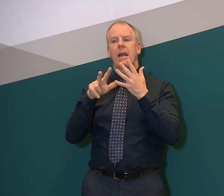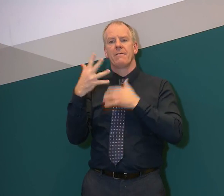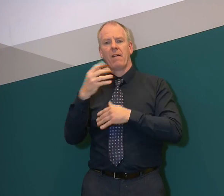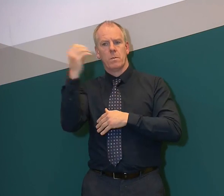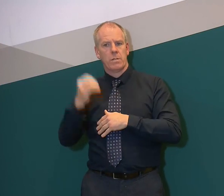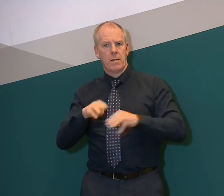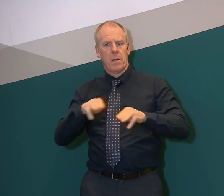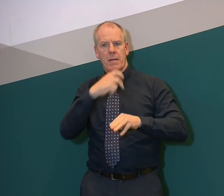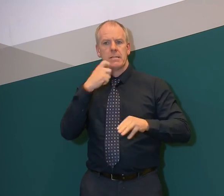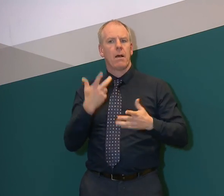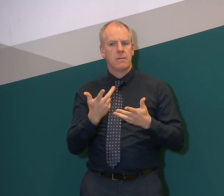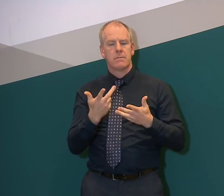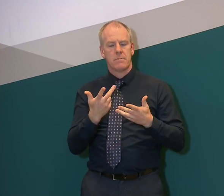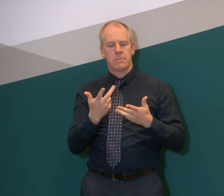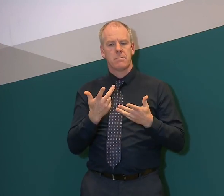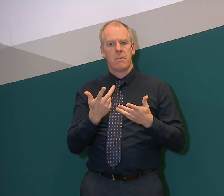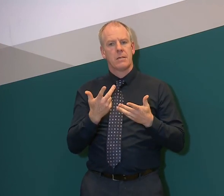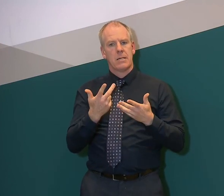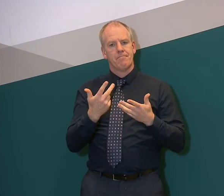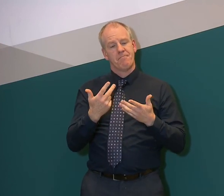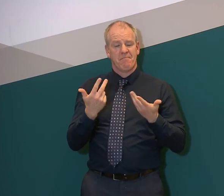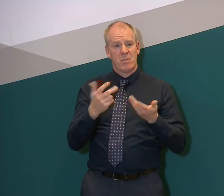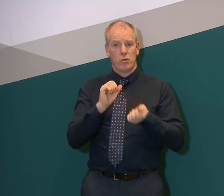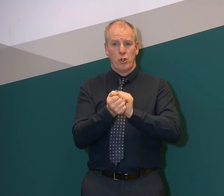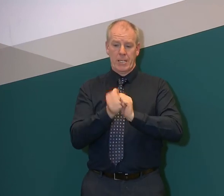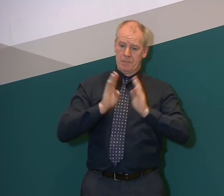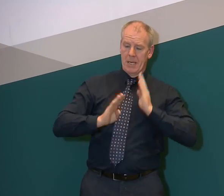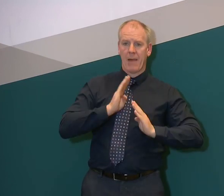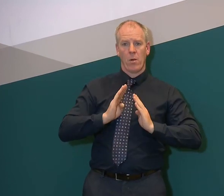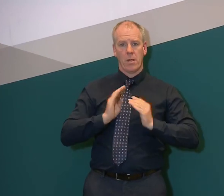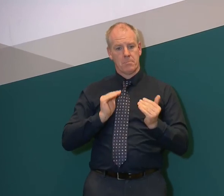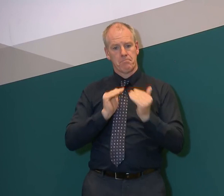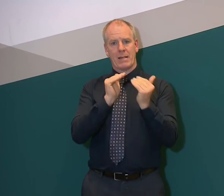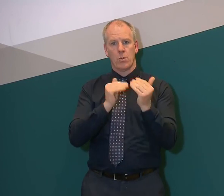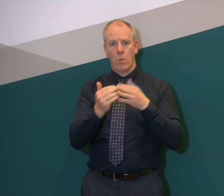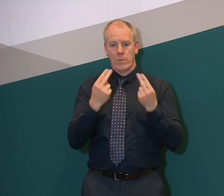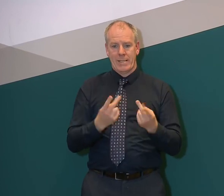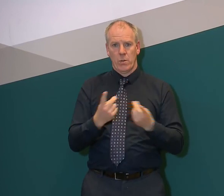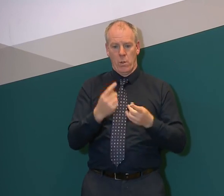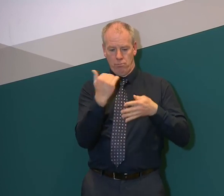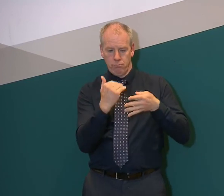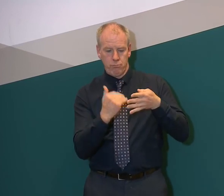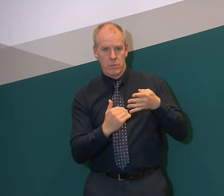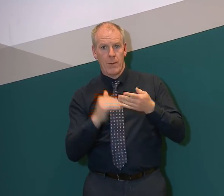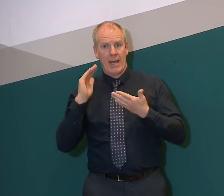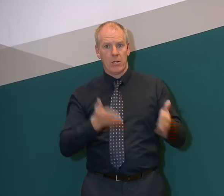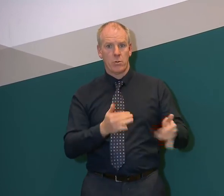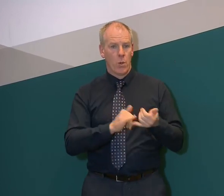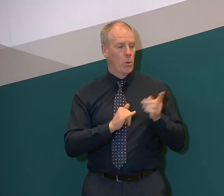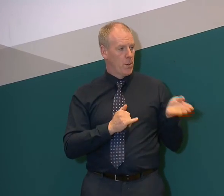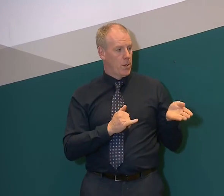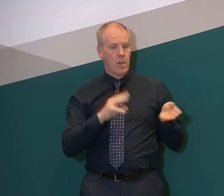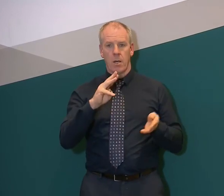people reporting that they're already adapting their behaviour to those measures. I'm going to introduce now